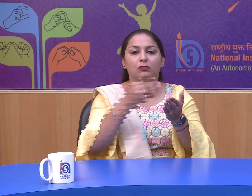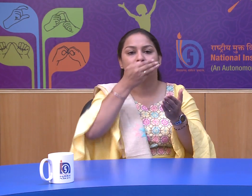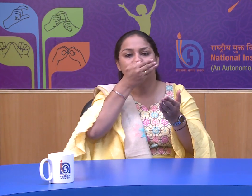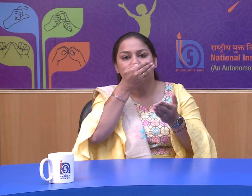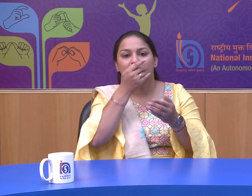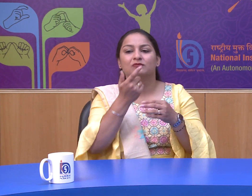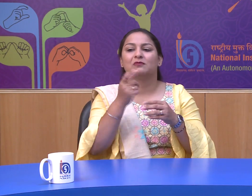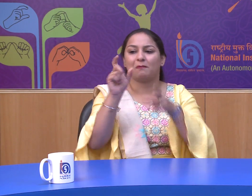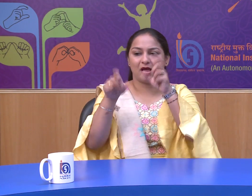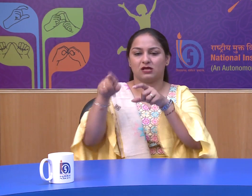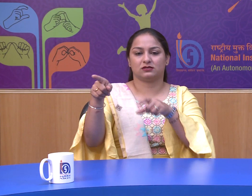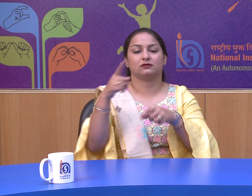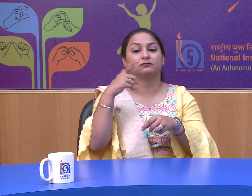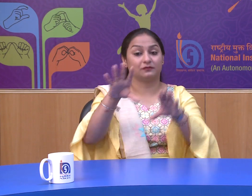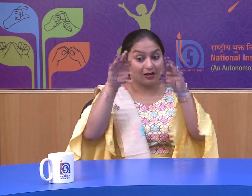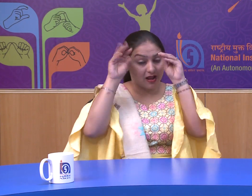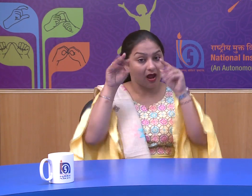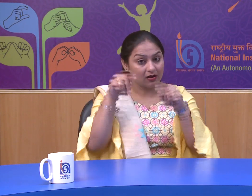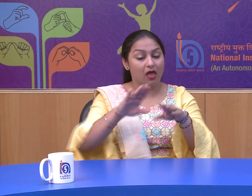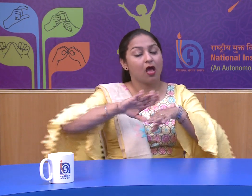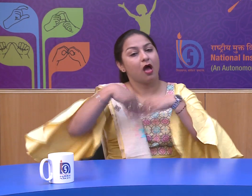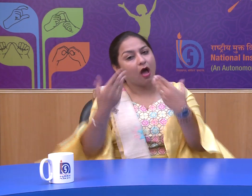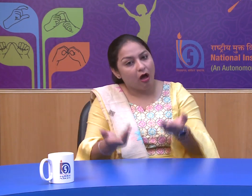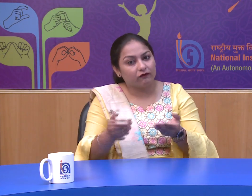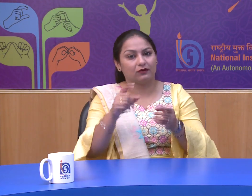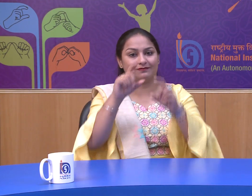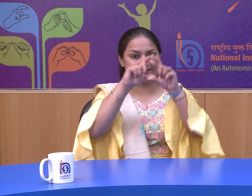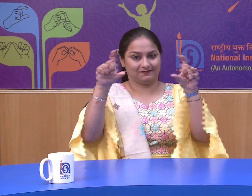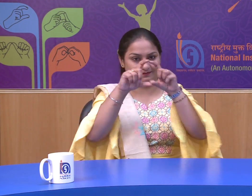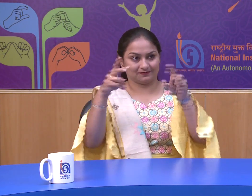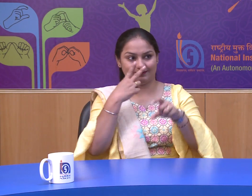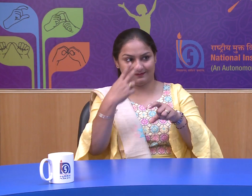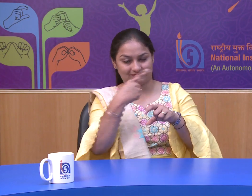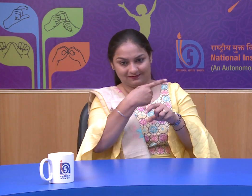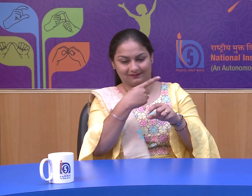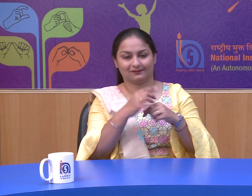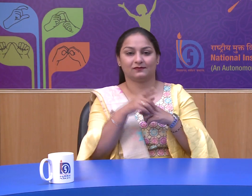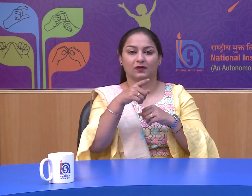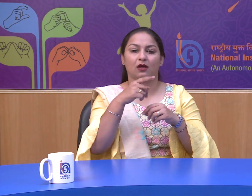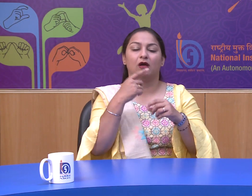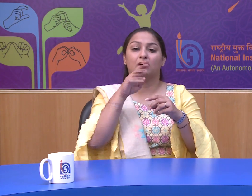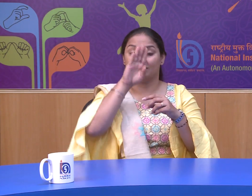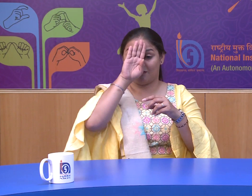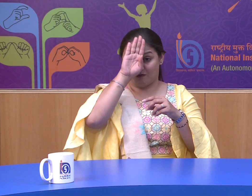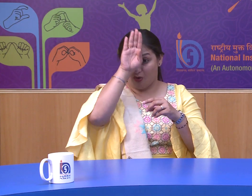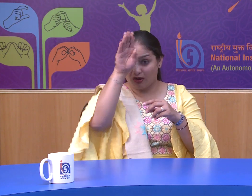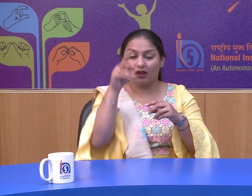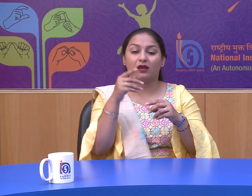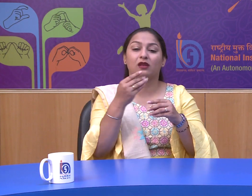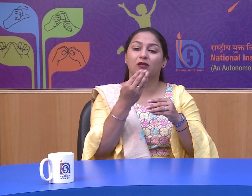Learners, after having glimpses of Mauryan art and architecture,